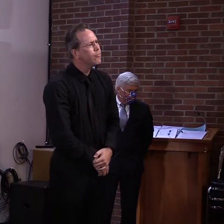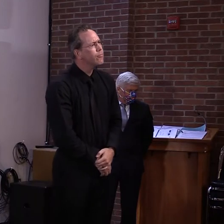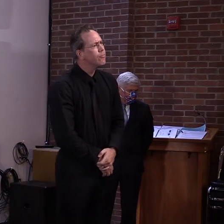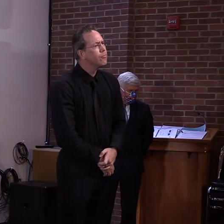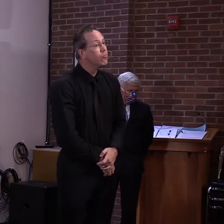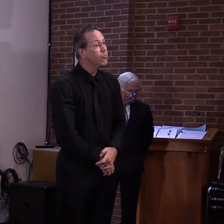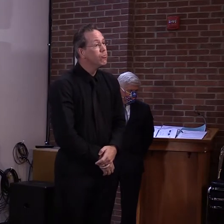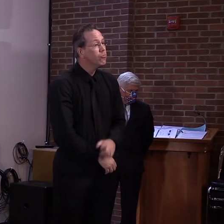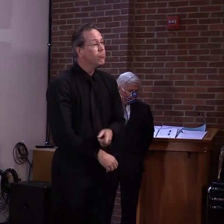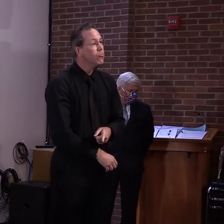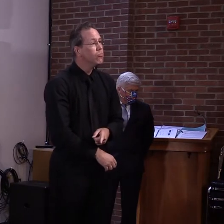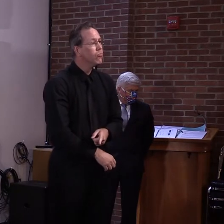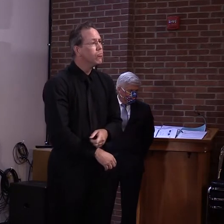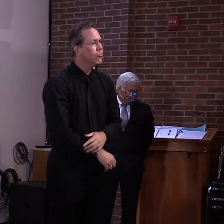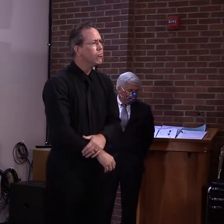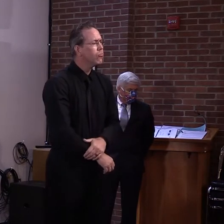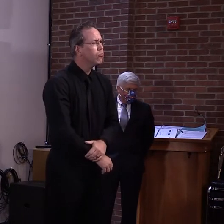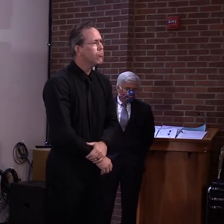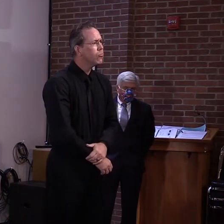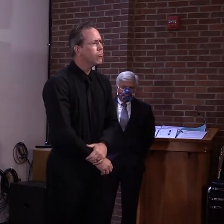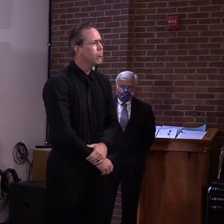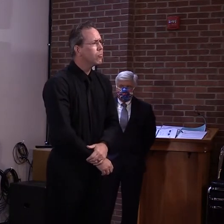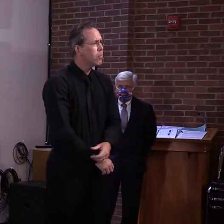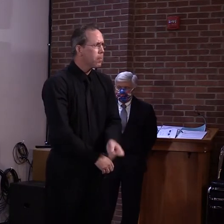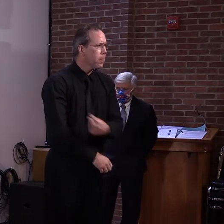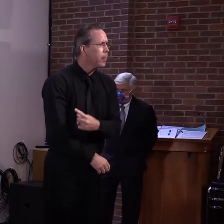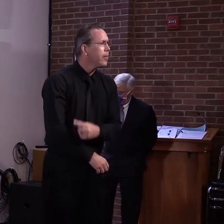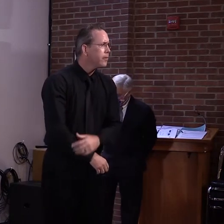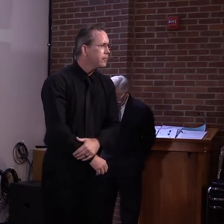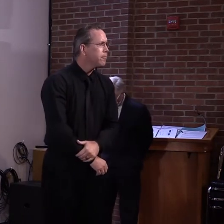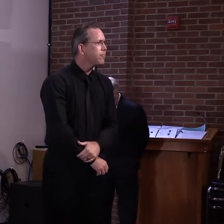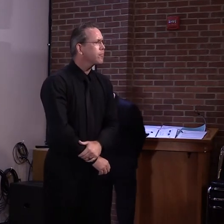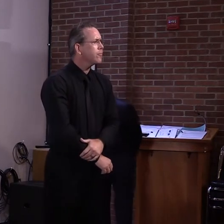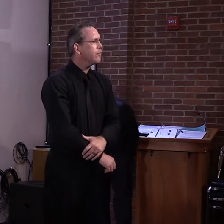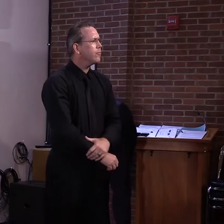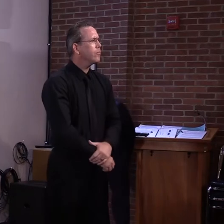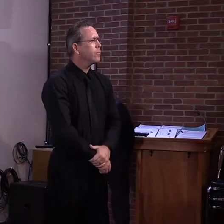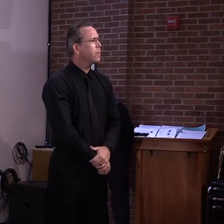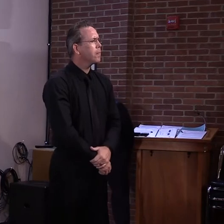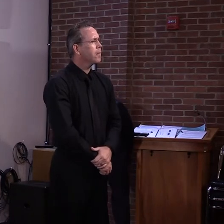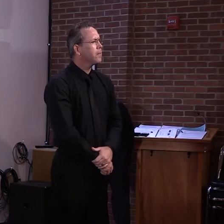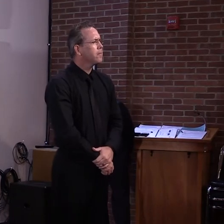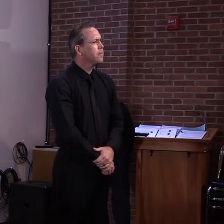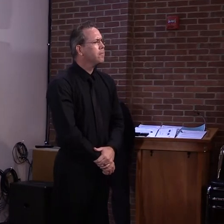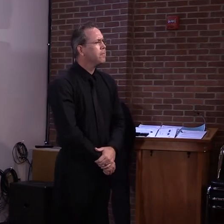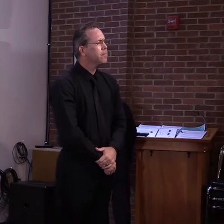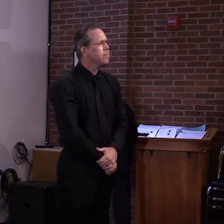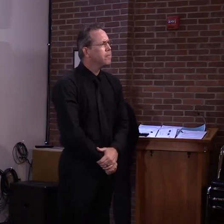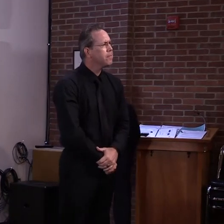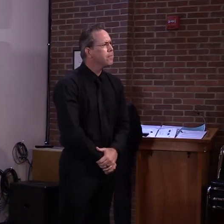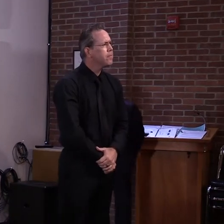Hi, Governor. The Agency of Natural Resources announced it will enforce the 3-acre runoff rule that puts all landowners